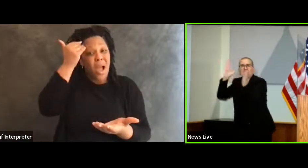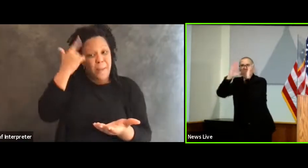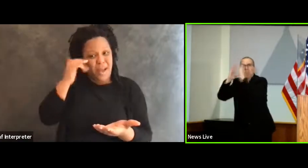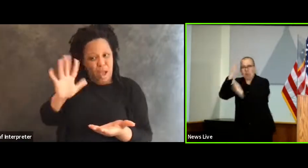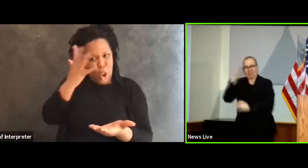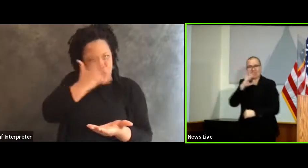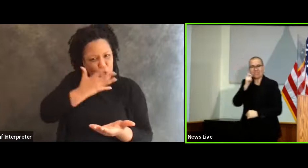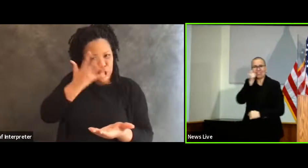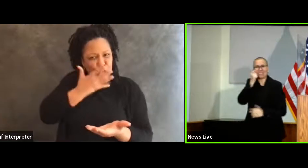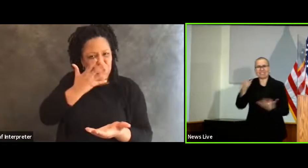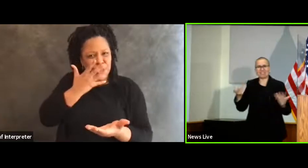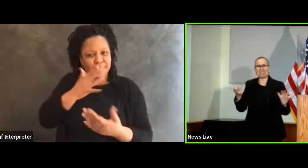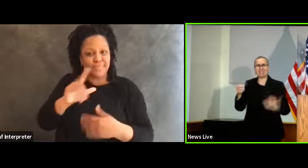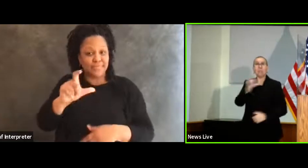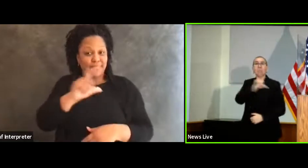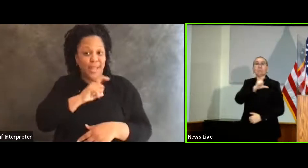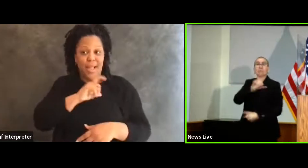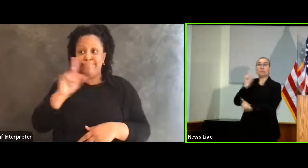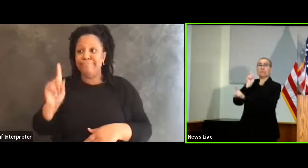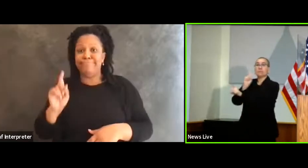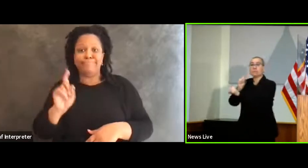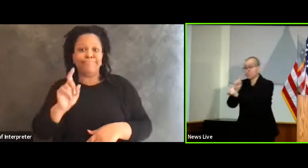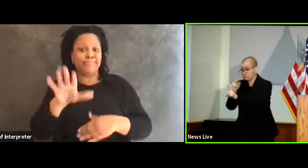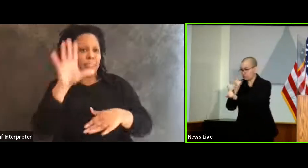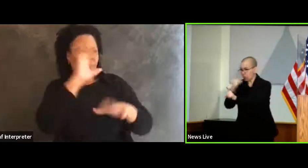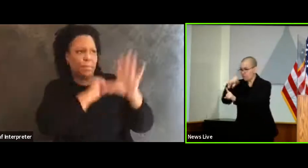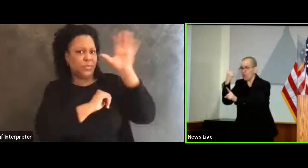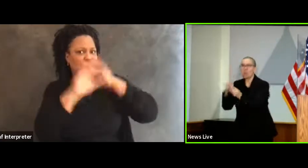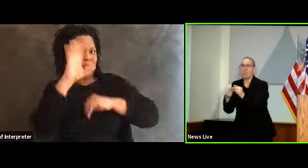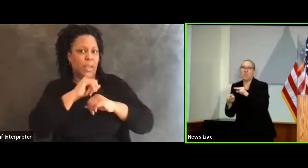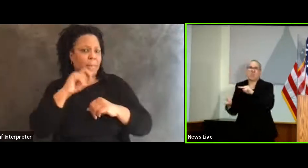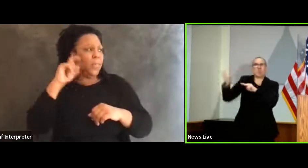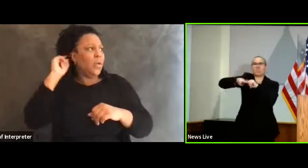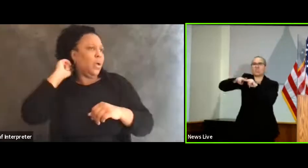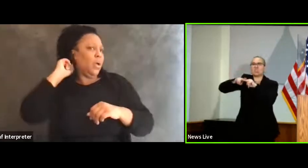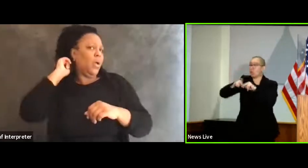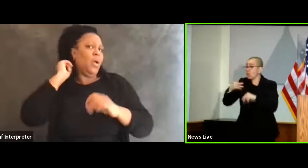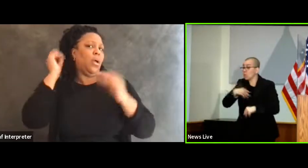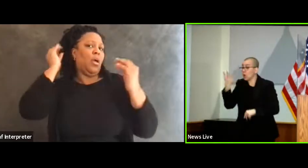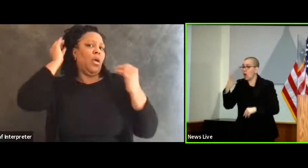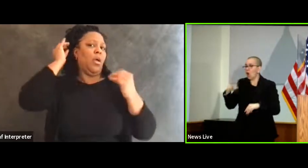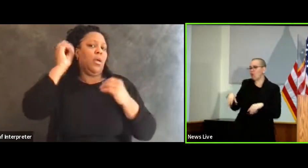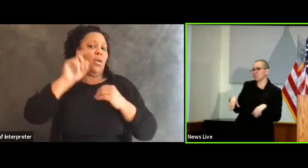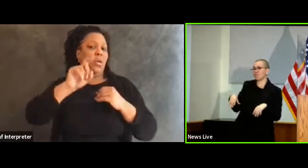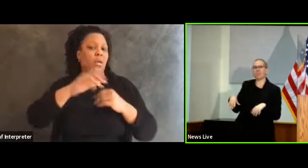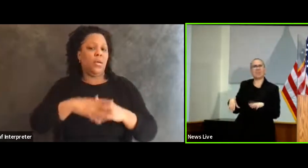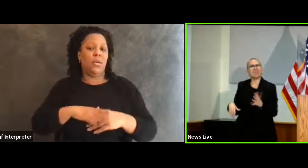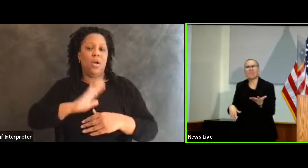car, it's unimaginable. And it should break all of our hearts, because as parents, that's our most